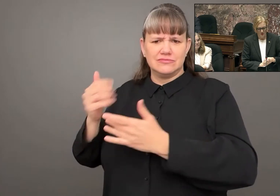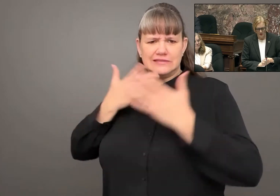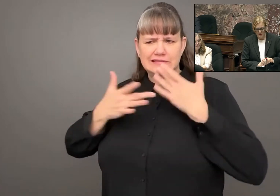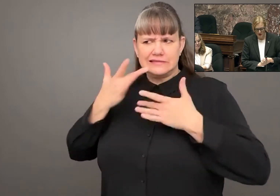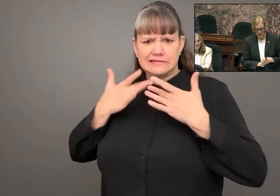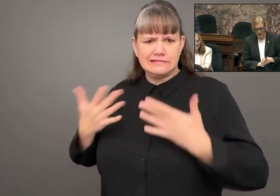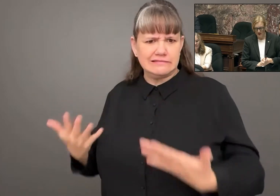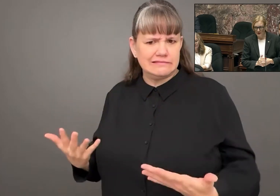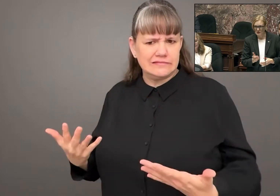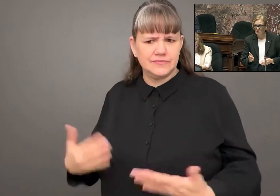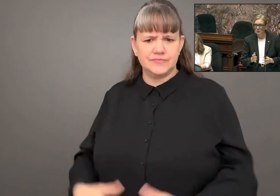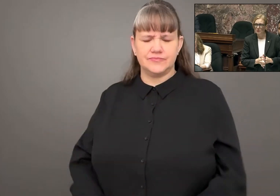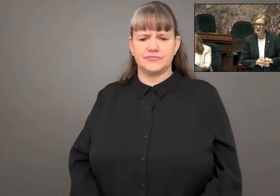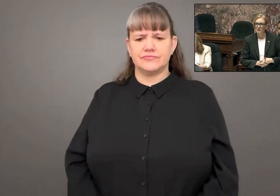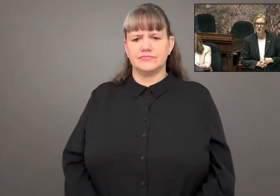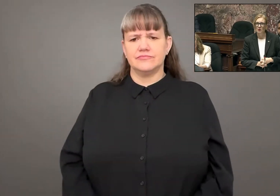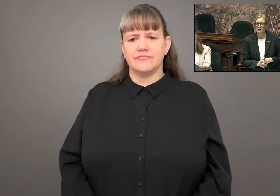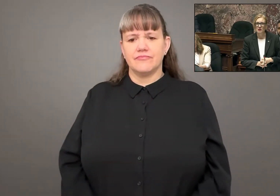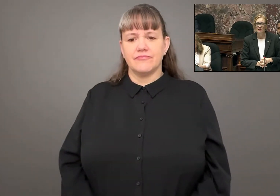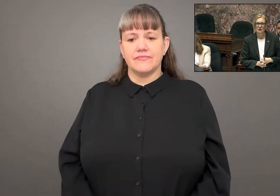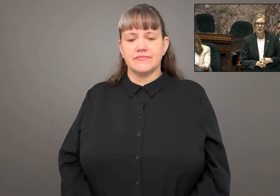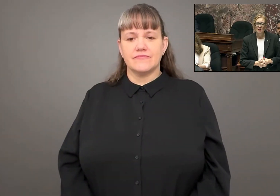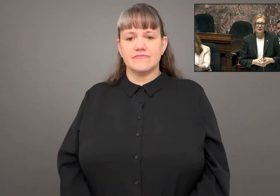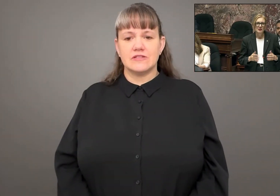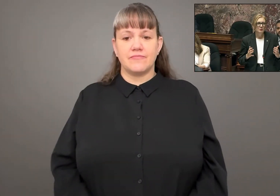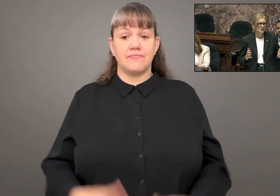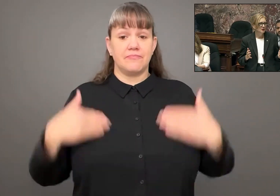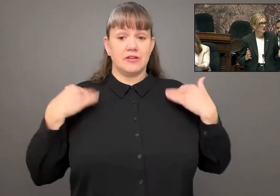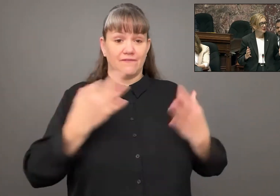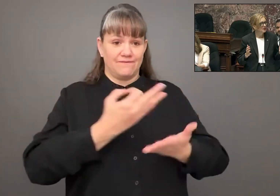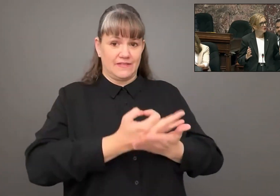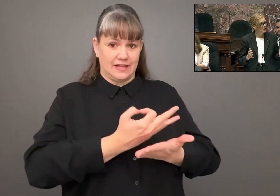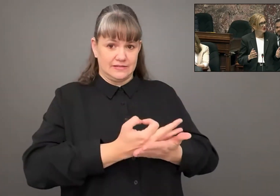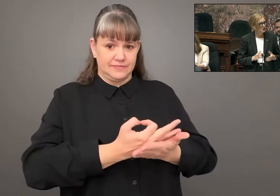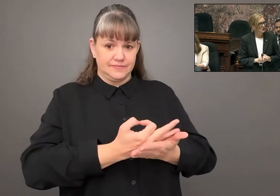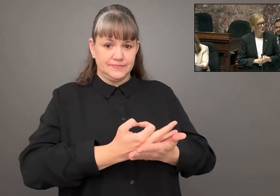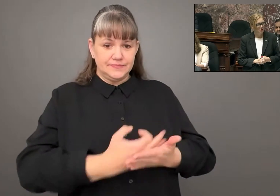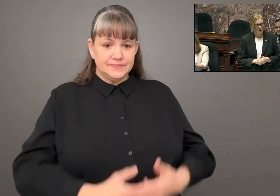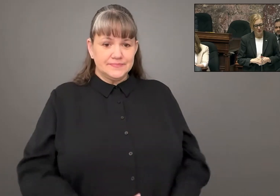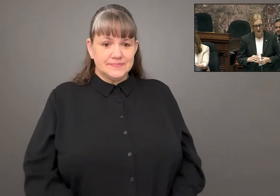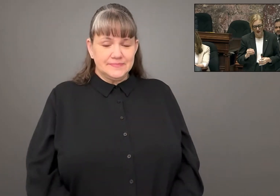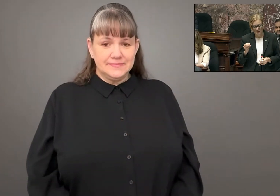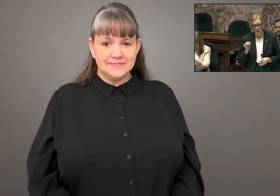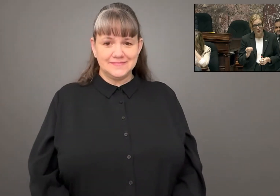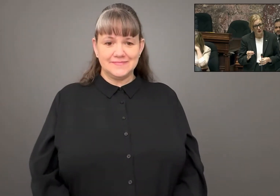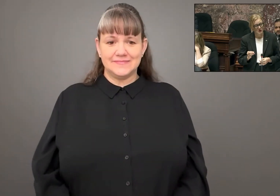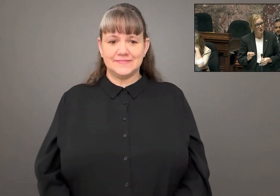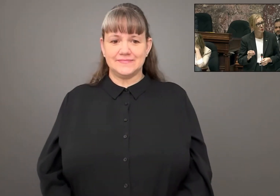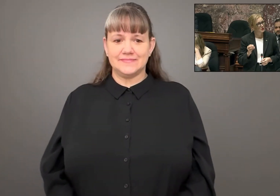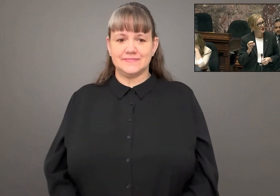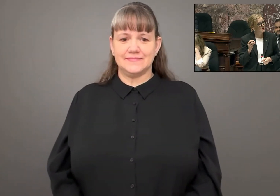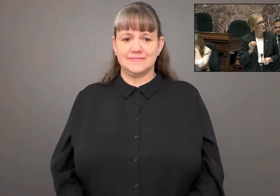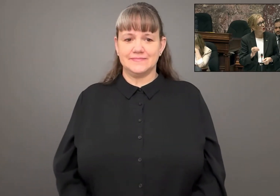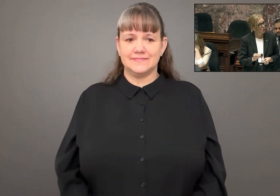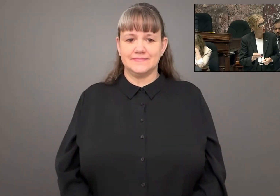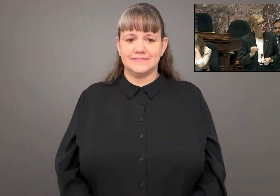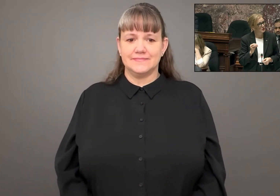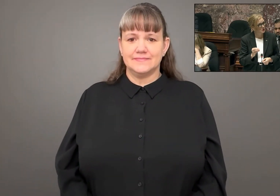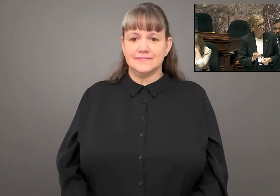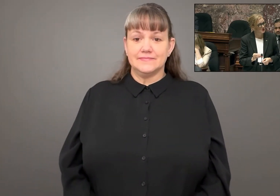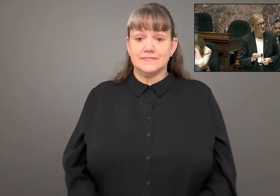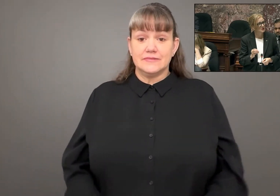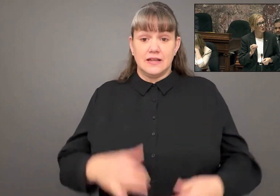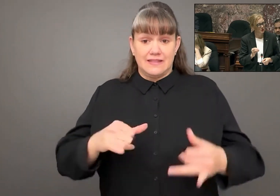Thank you, Mr. Speaker. Thank you to the member opposite for the question. This budget is focused on 3 primary things. First, protecting